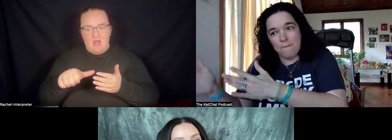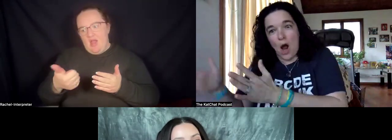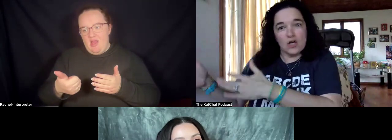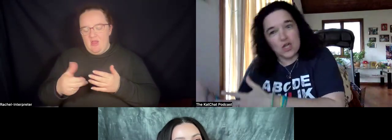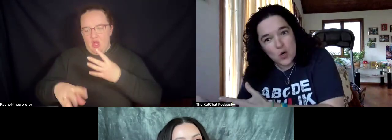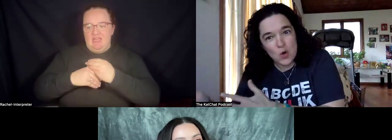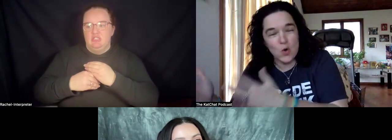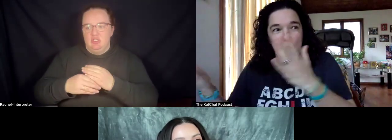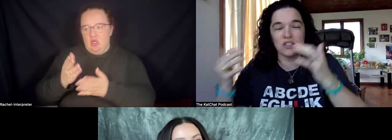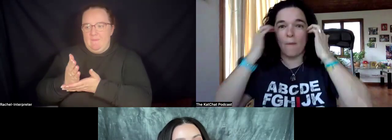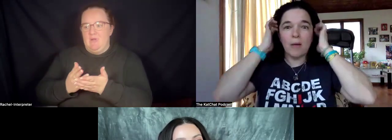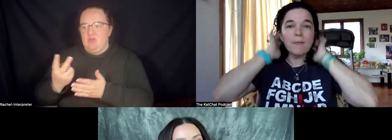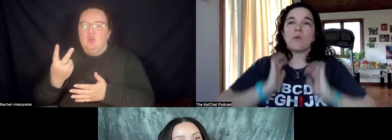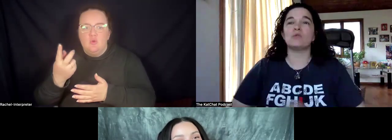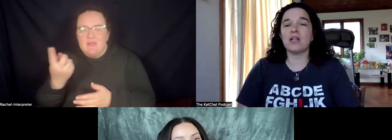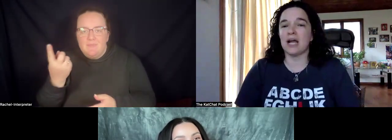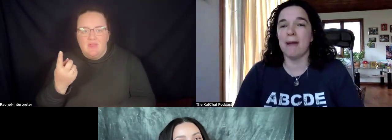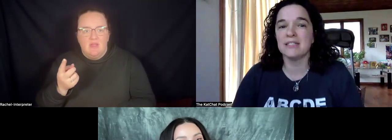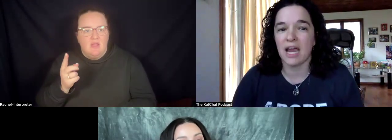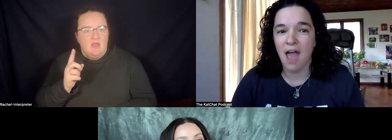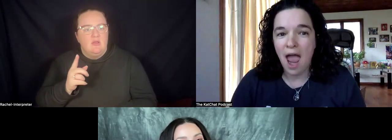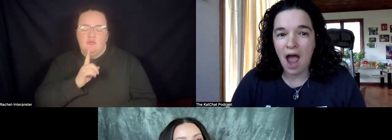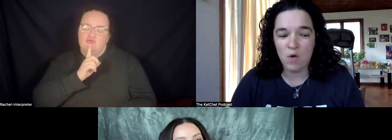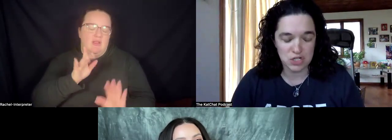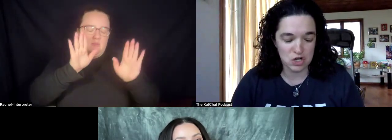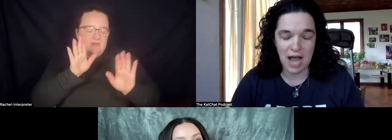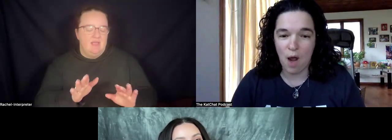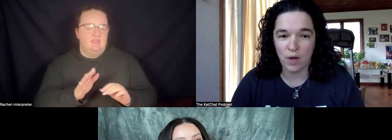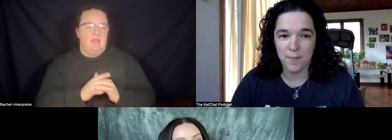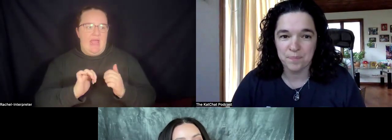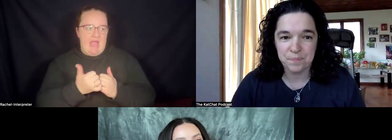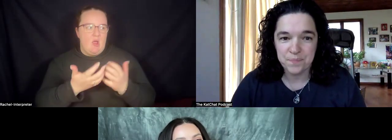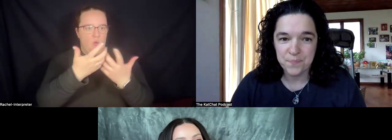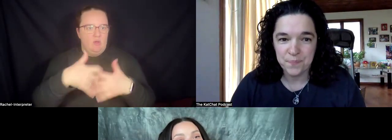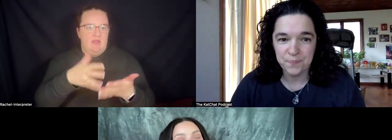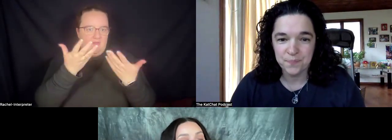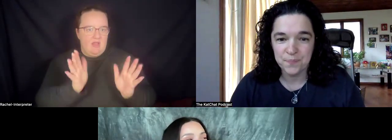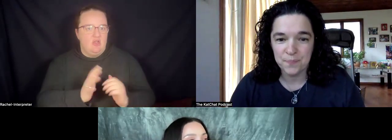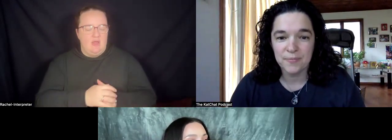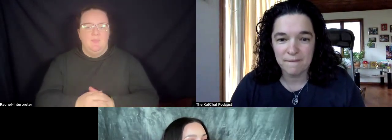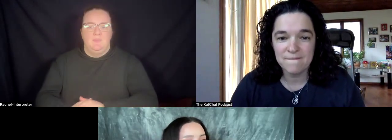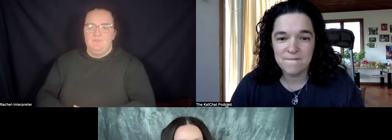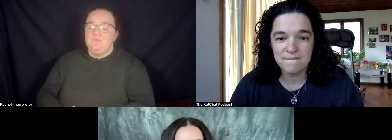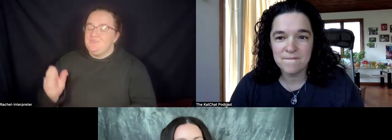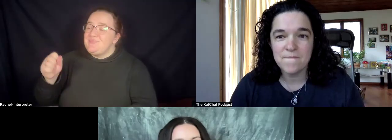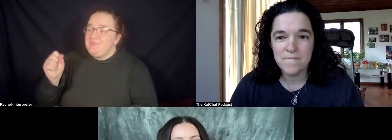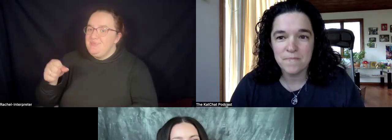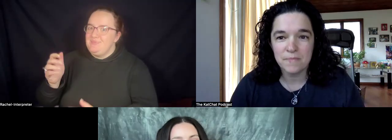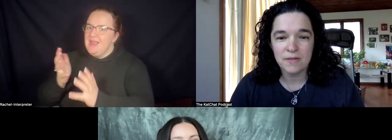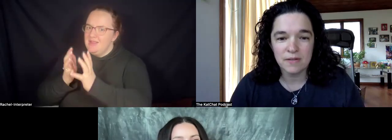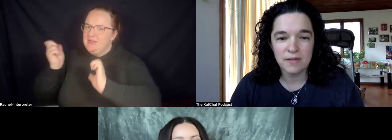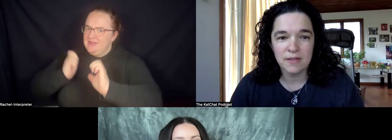edition or a part two or something because it was really amazing how it turned out. Yeah, there was a lot of